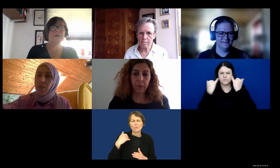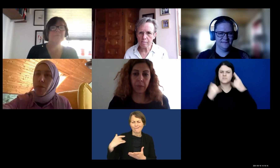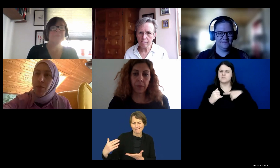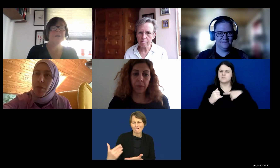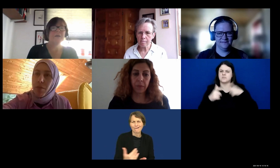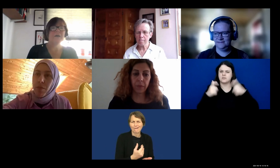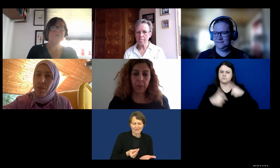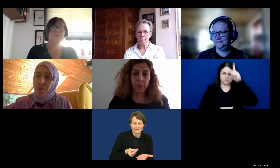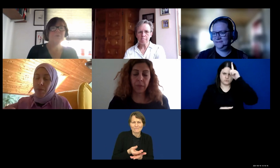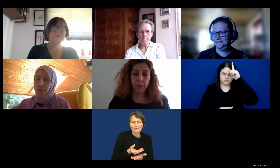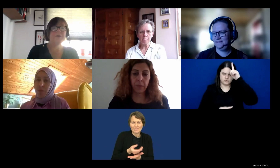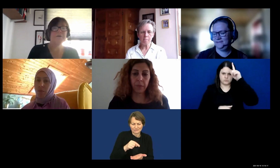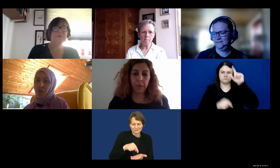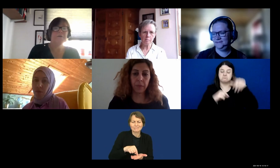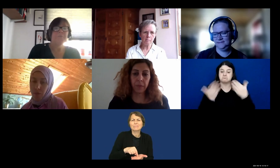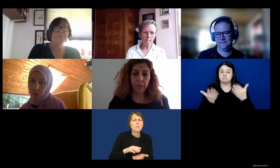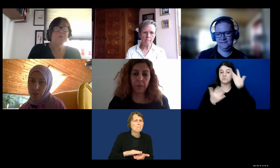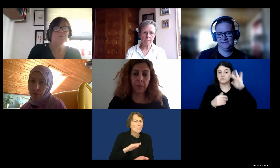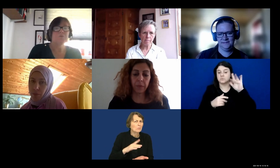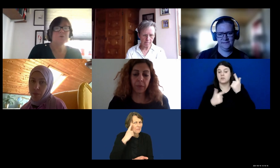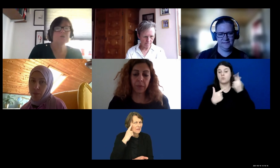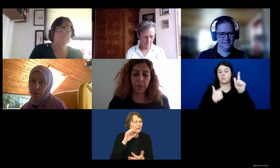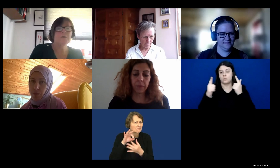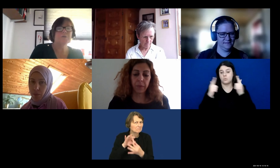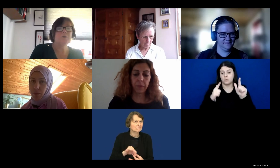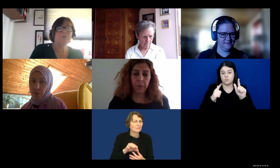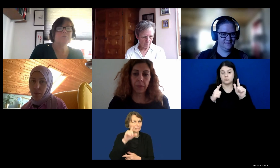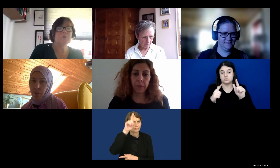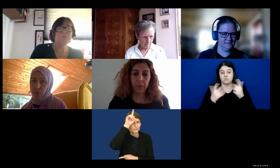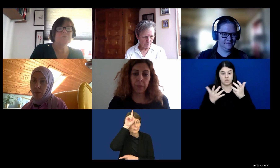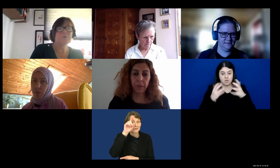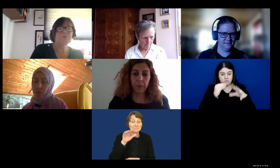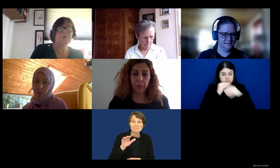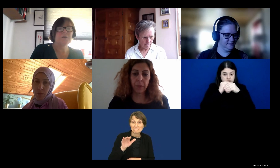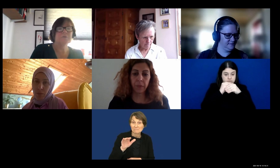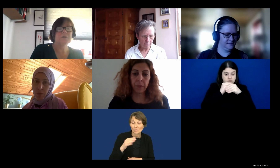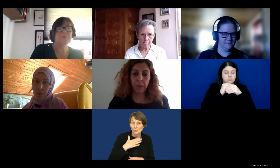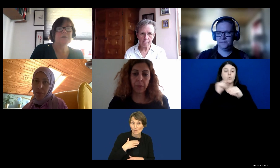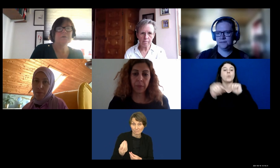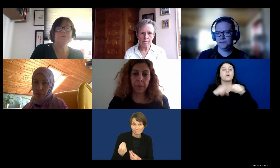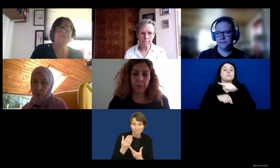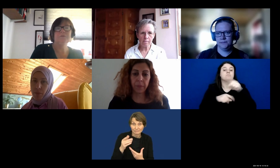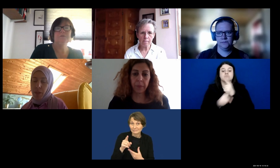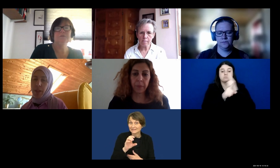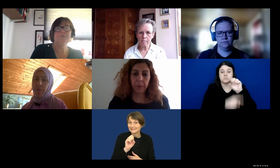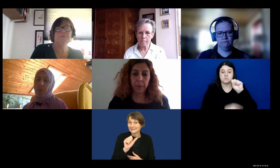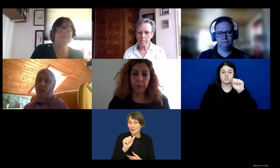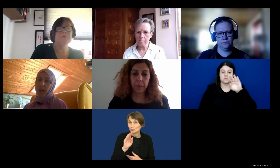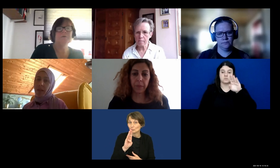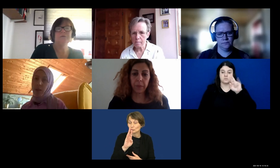but I don't know whether you would want to comment on what you found, Sabrina.